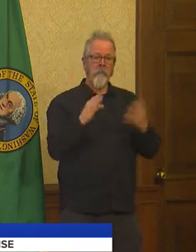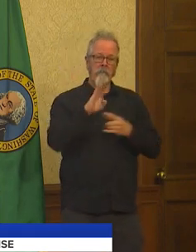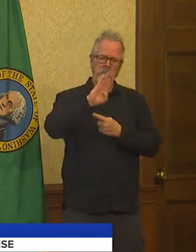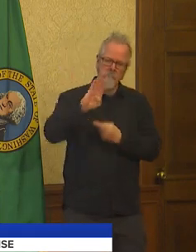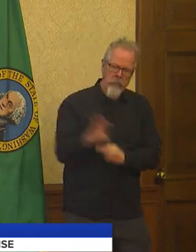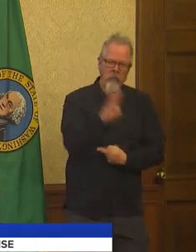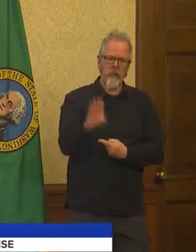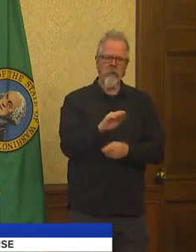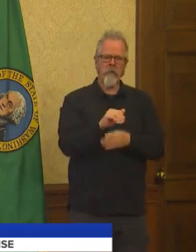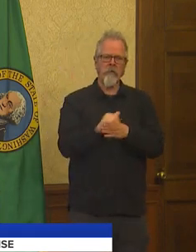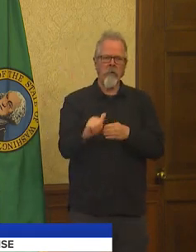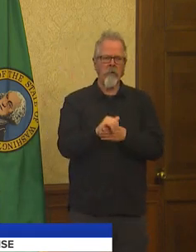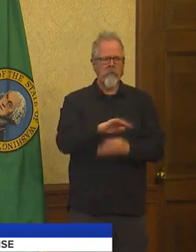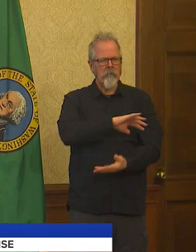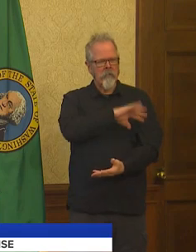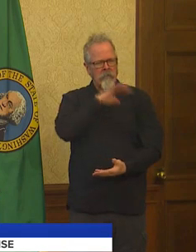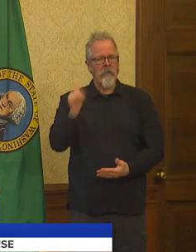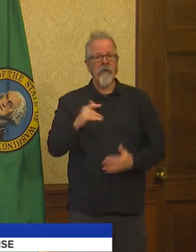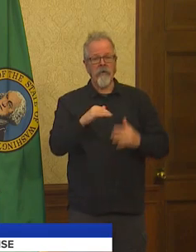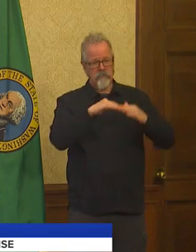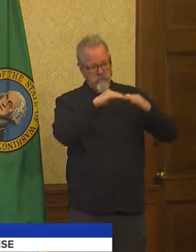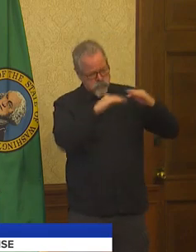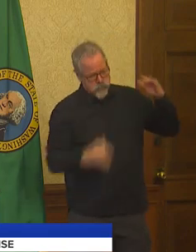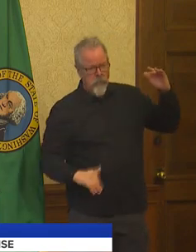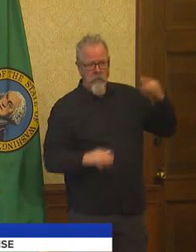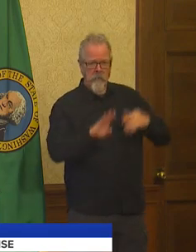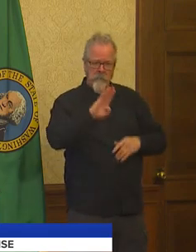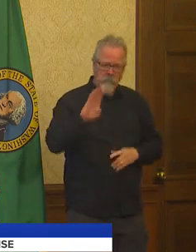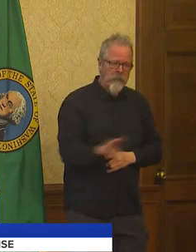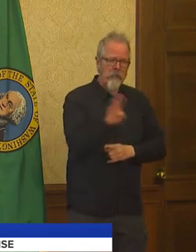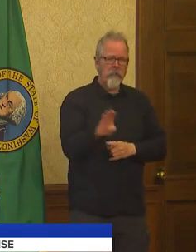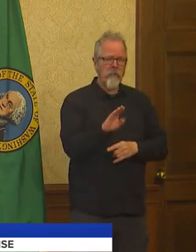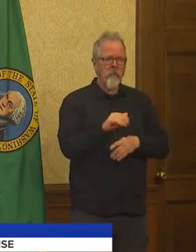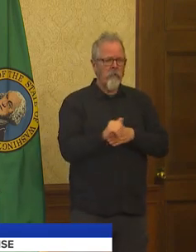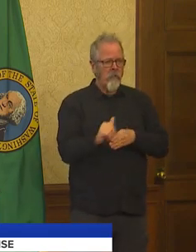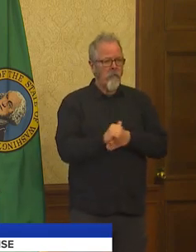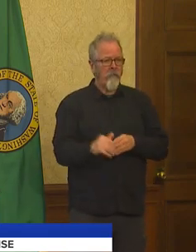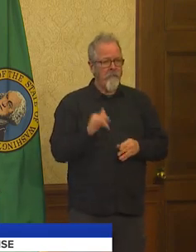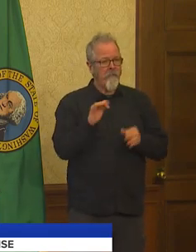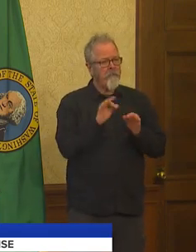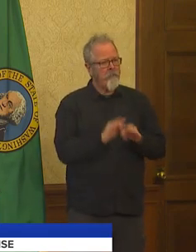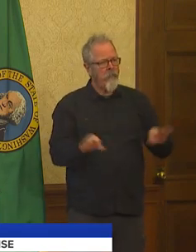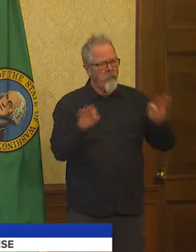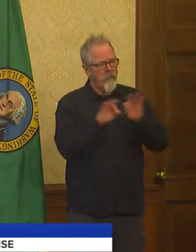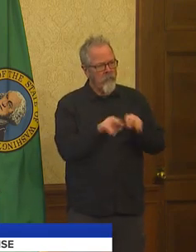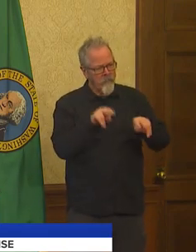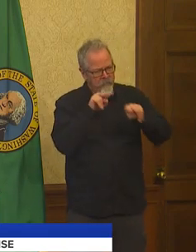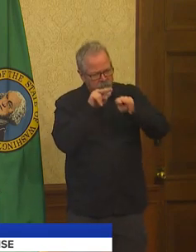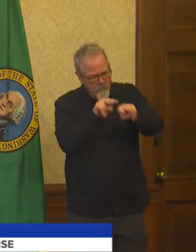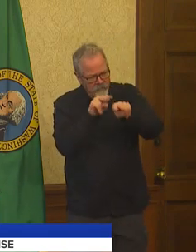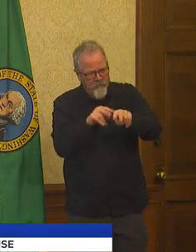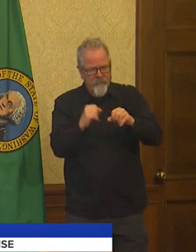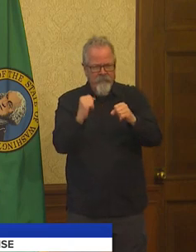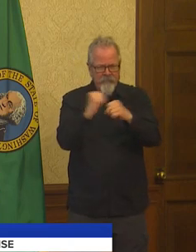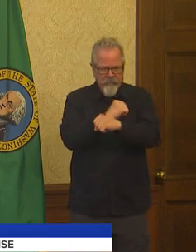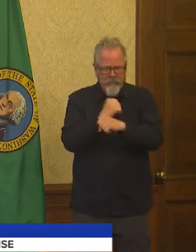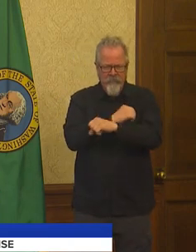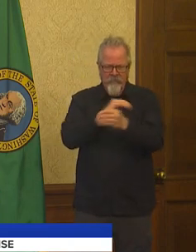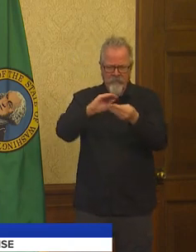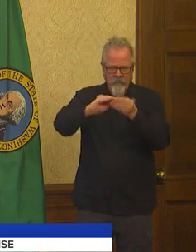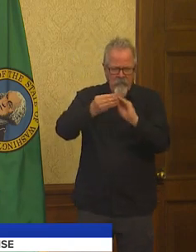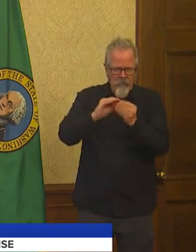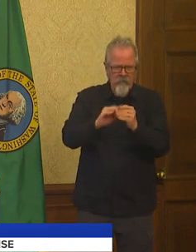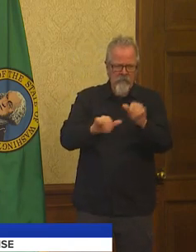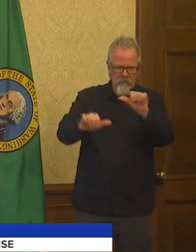that hole is going to be. We will have a beginning of a look at that towards the end of this month when we get